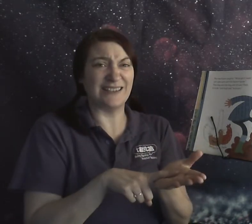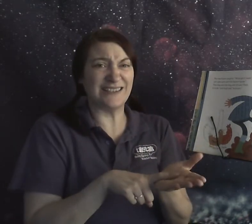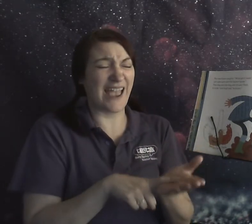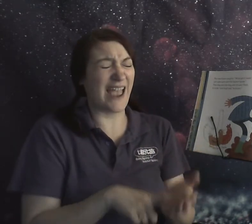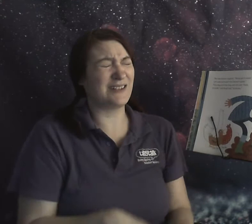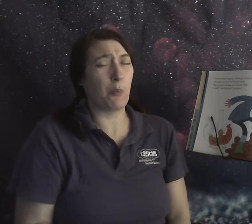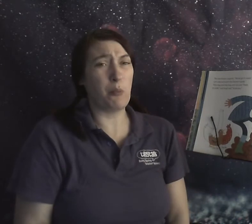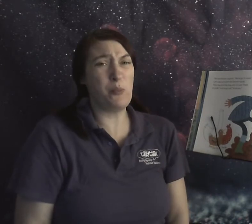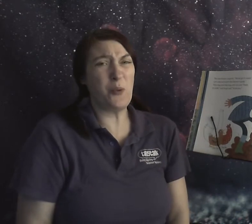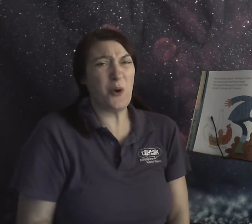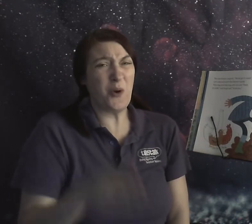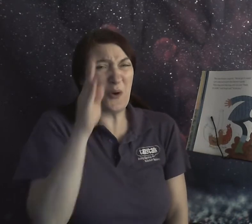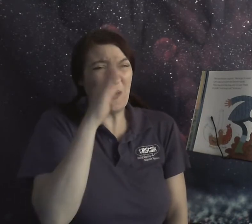said, "Boo!